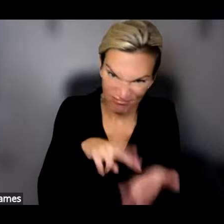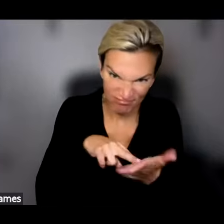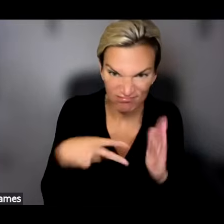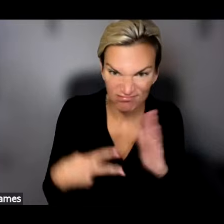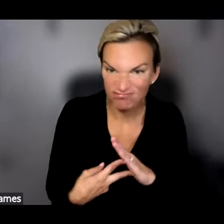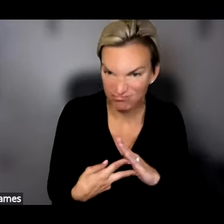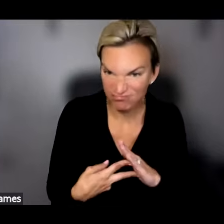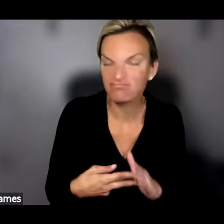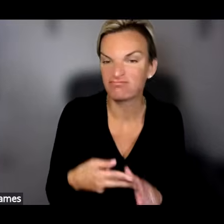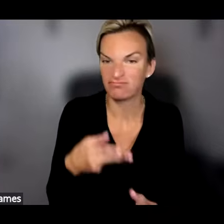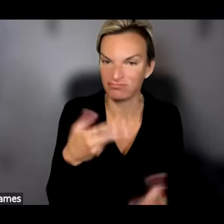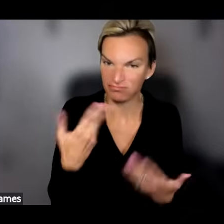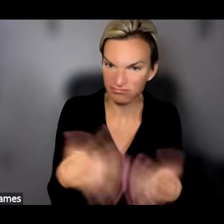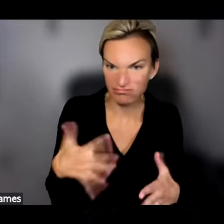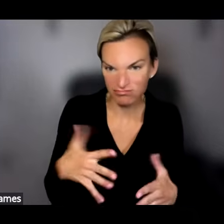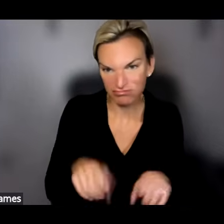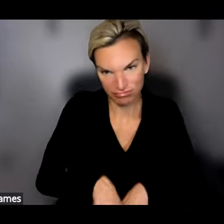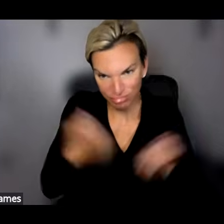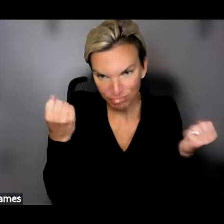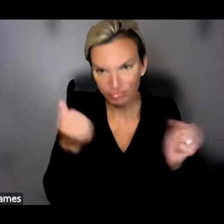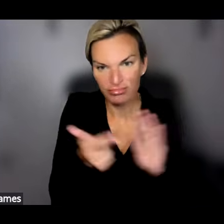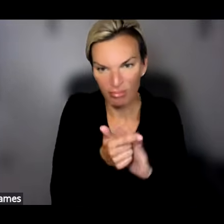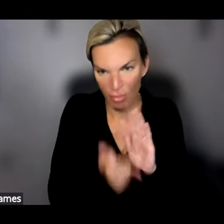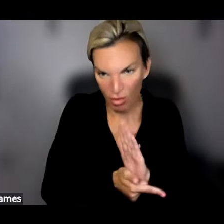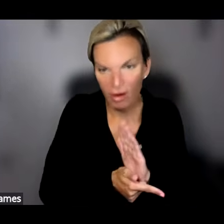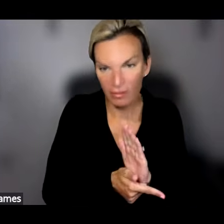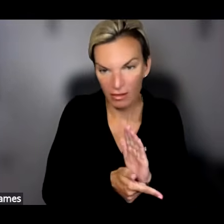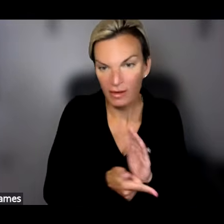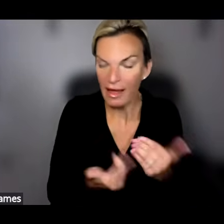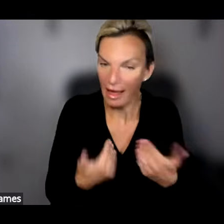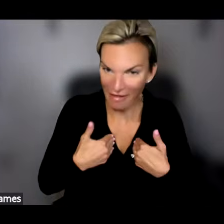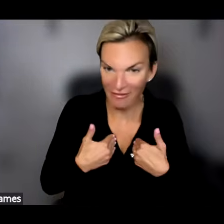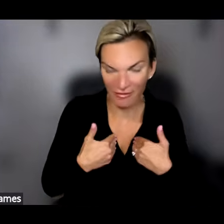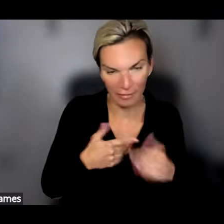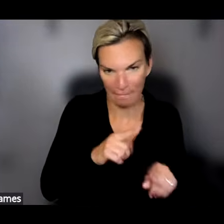But this, and where, and I'm